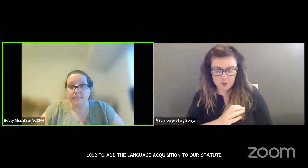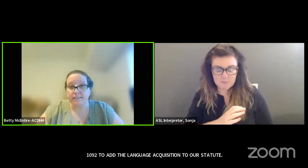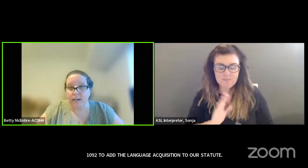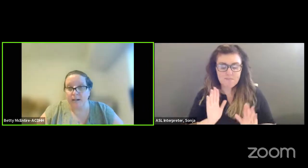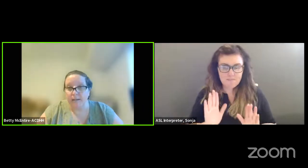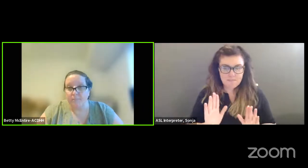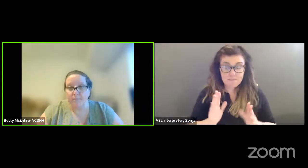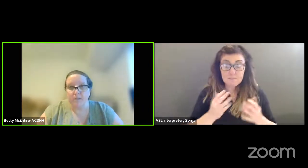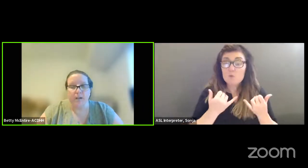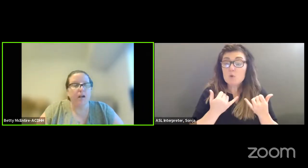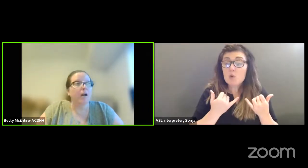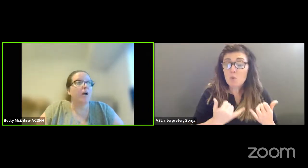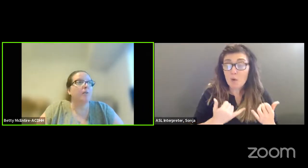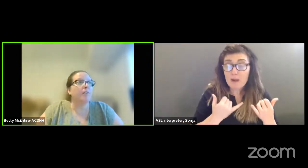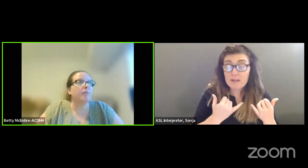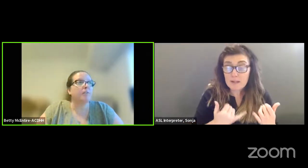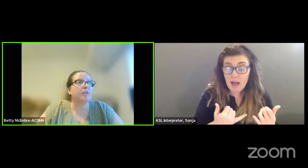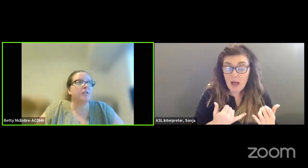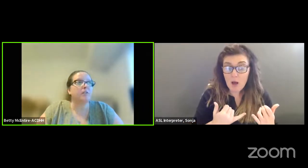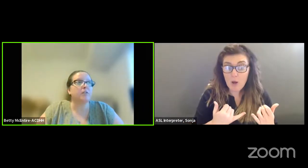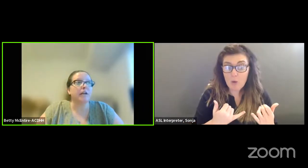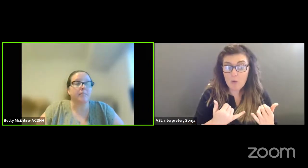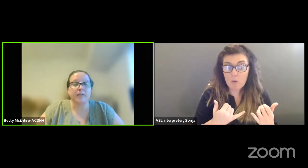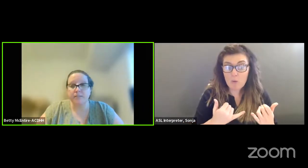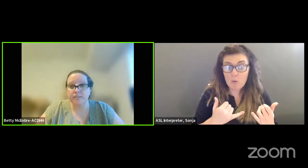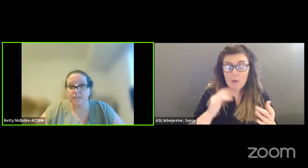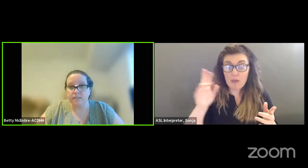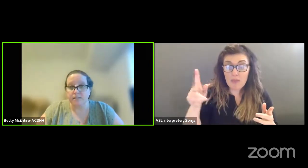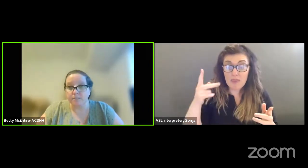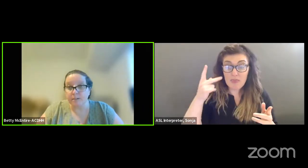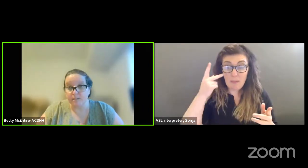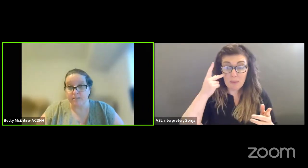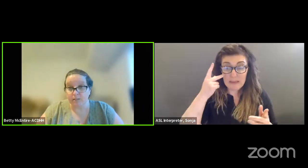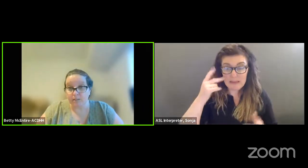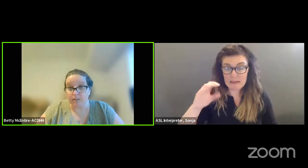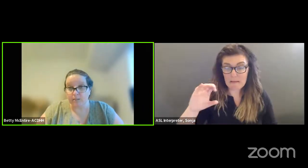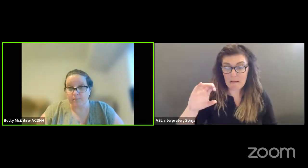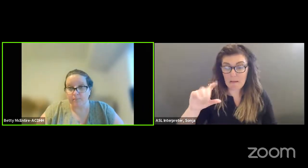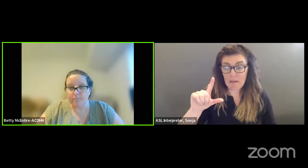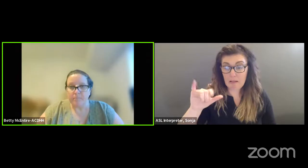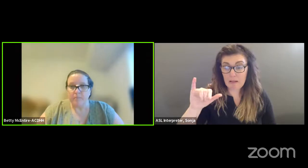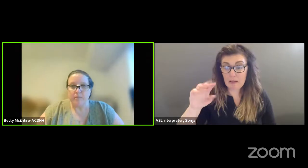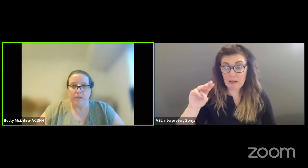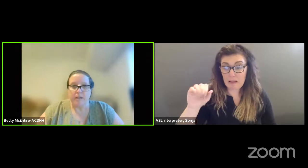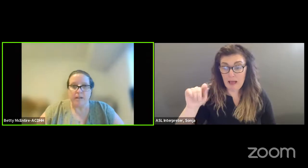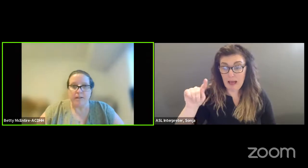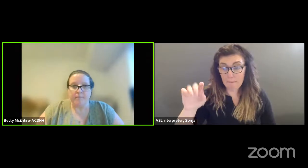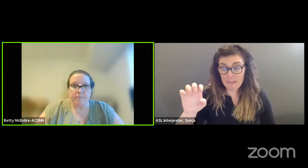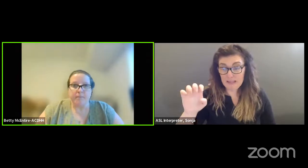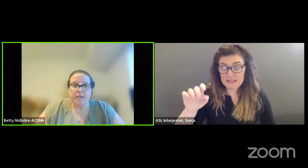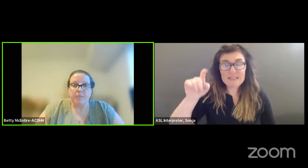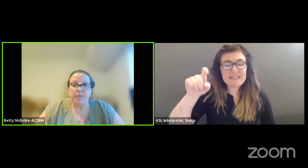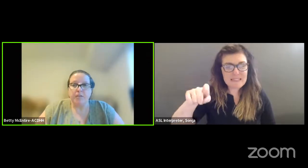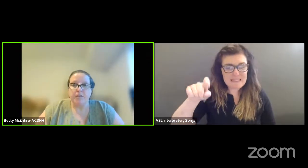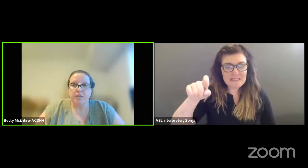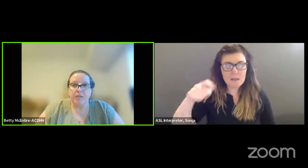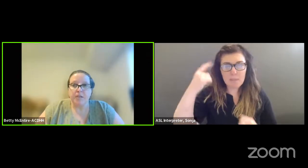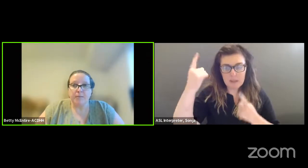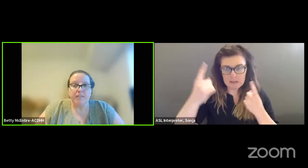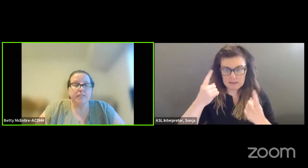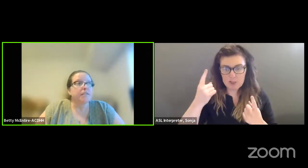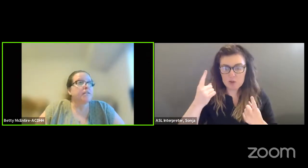Currently, at this time, the political climate needs to be considered. The